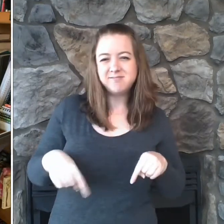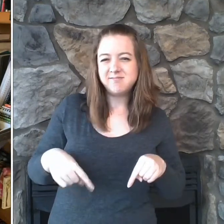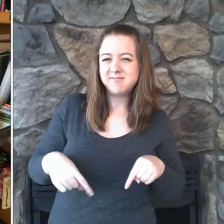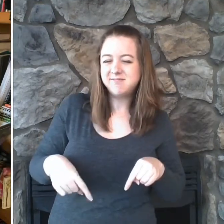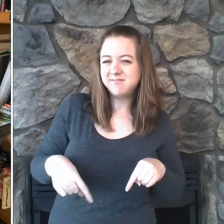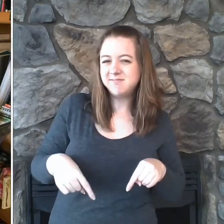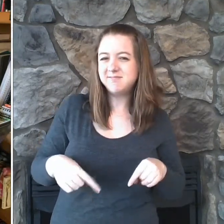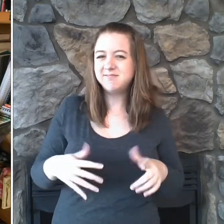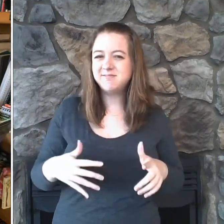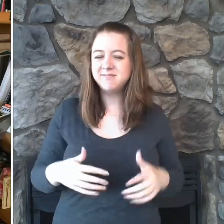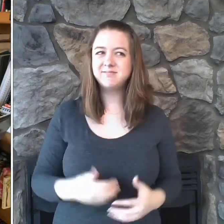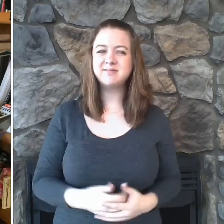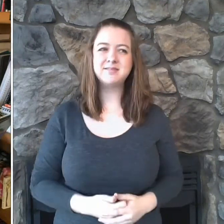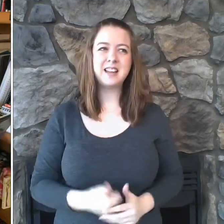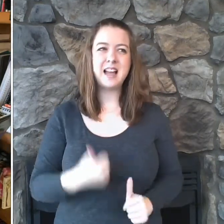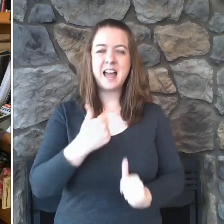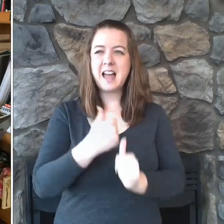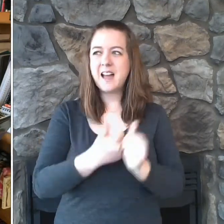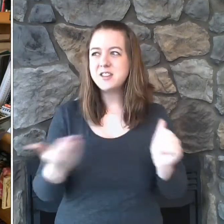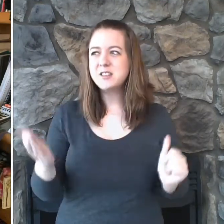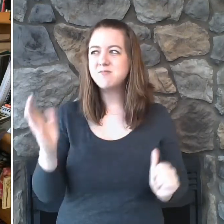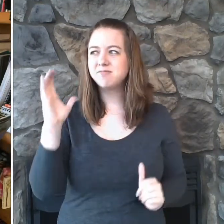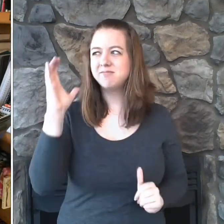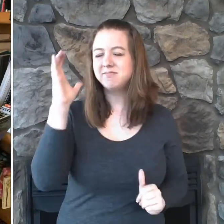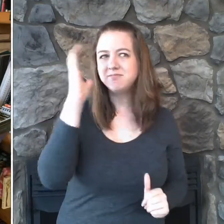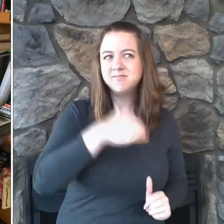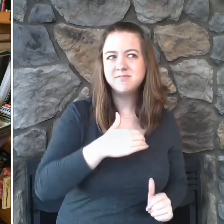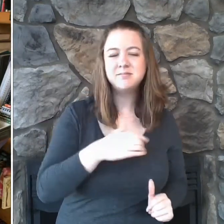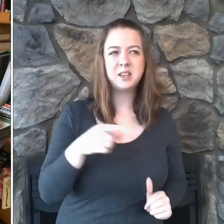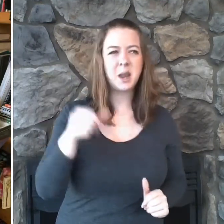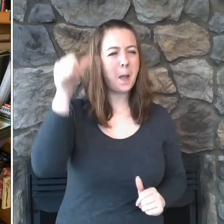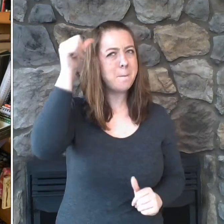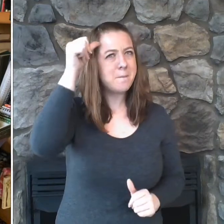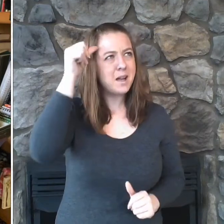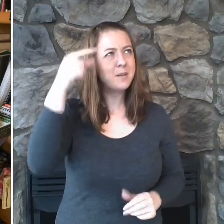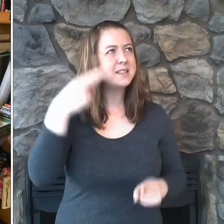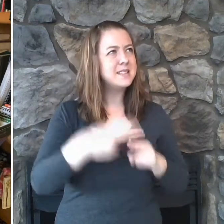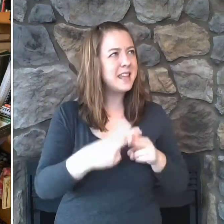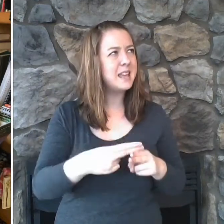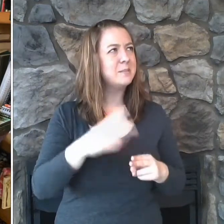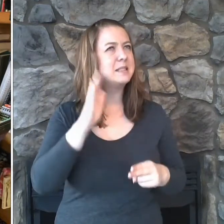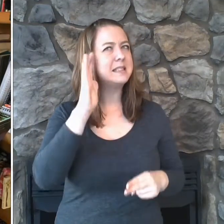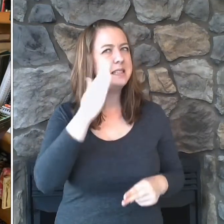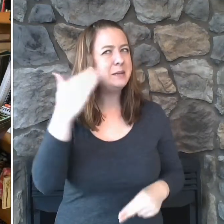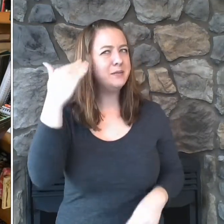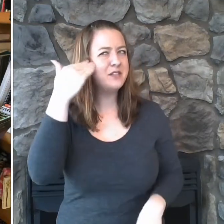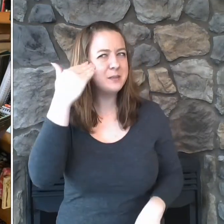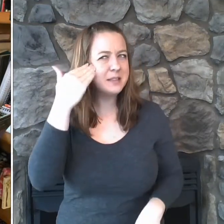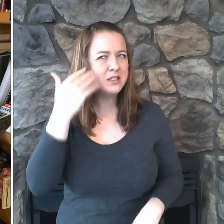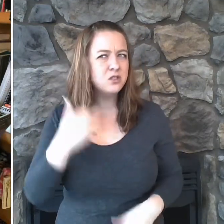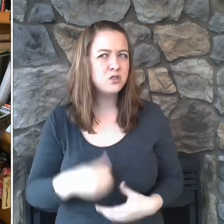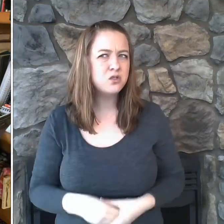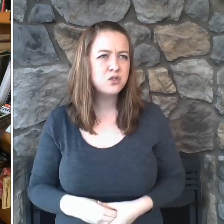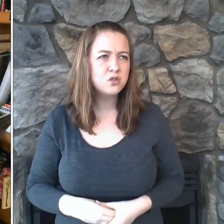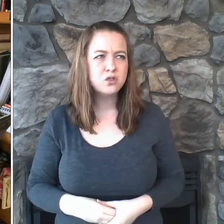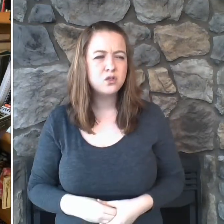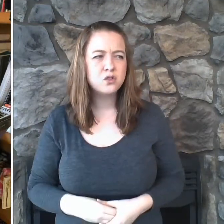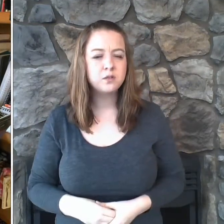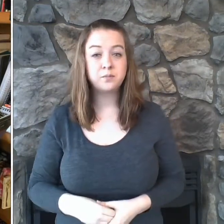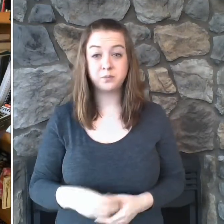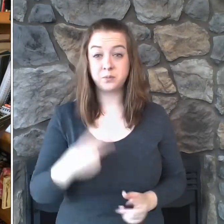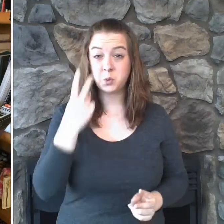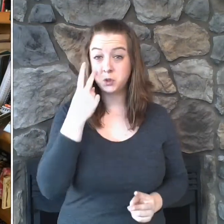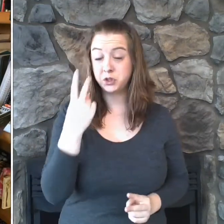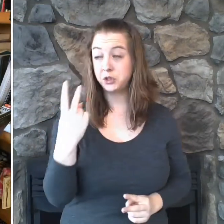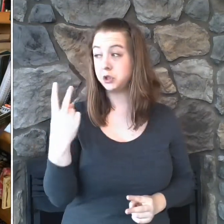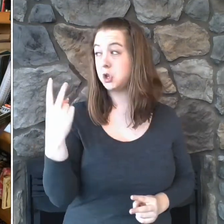uneasy. Everything was so strange, and a Mankamek's name sounded familiar to her. When she looked